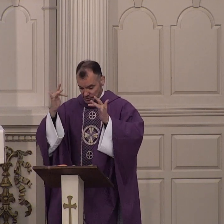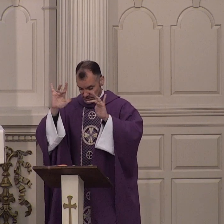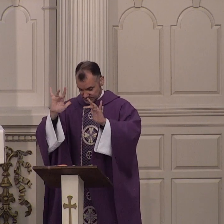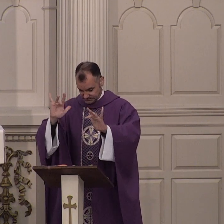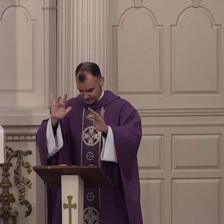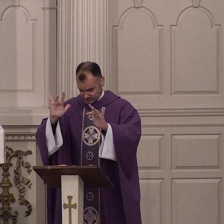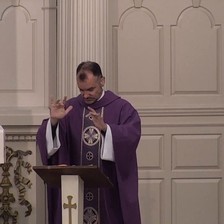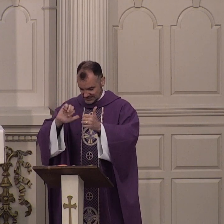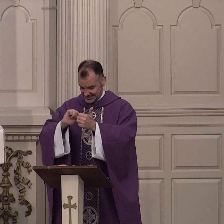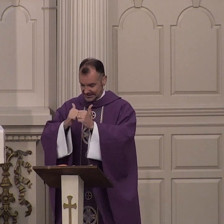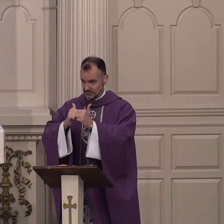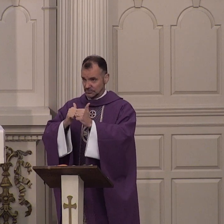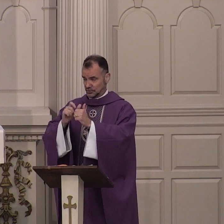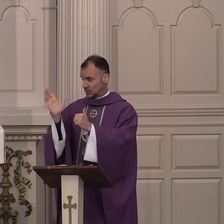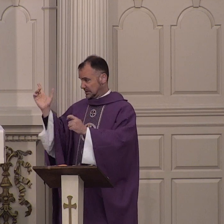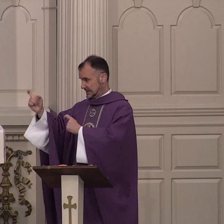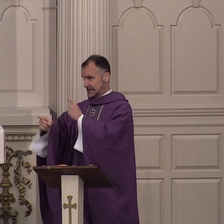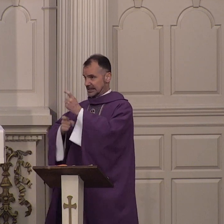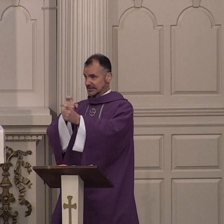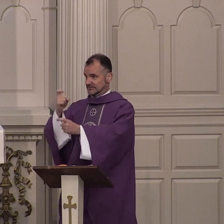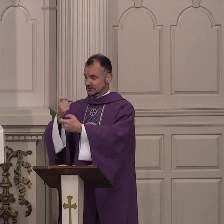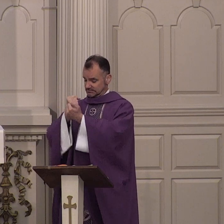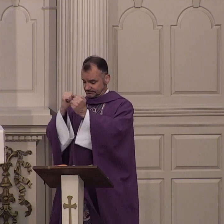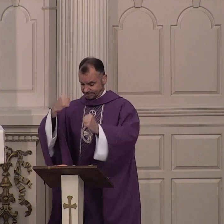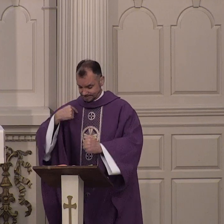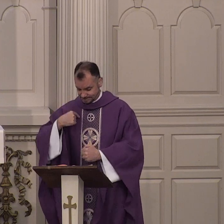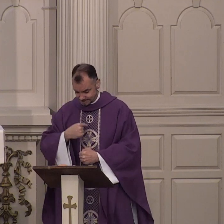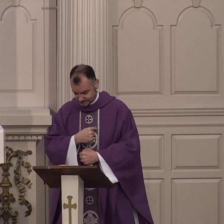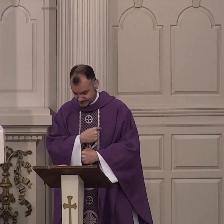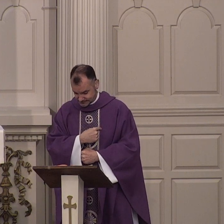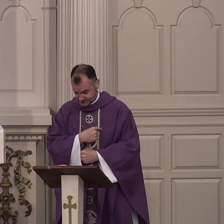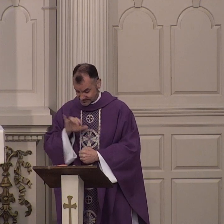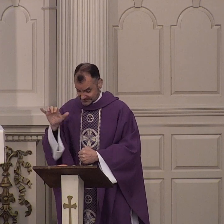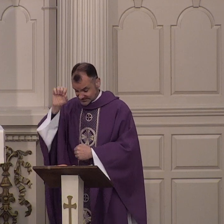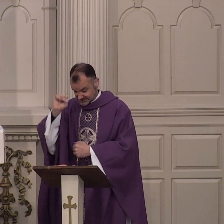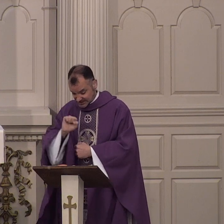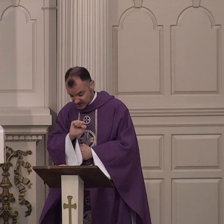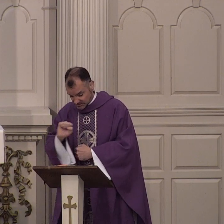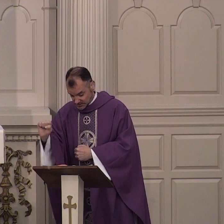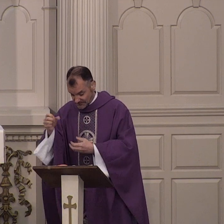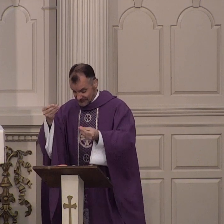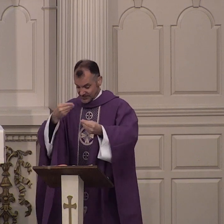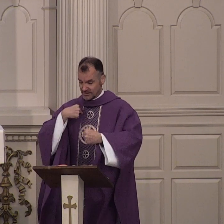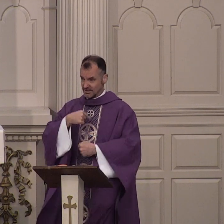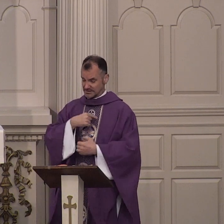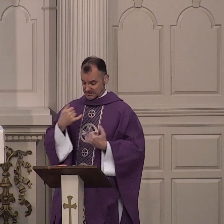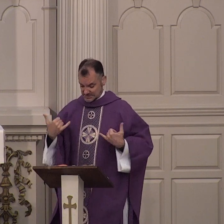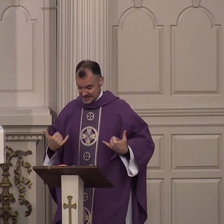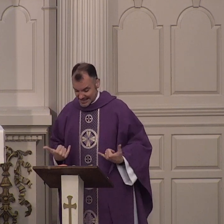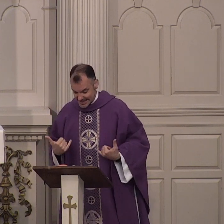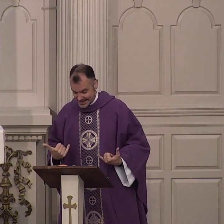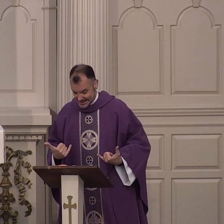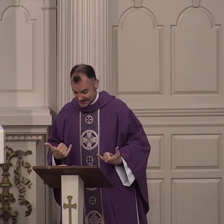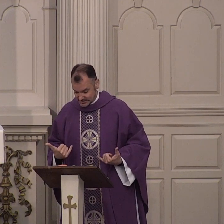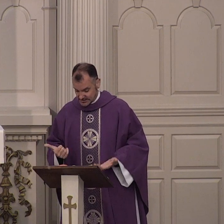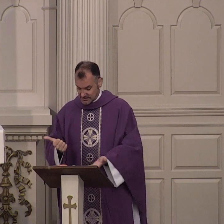Nourished by your saving gifts, we beseech your mercy, Lord, that by this same